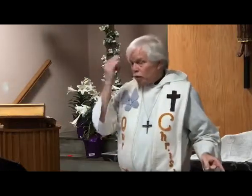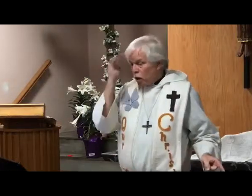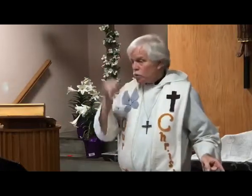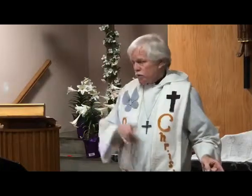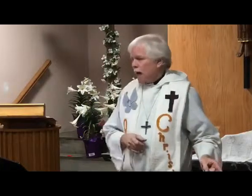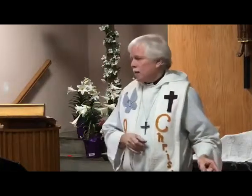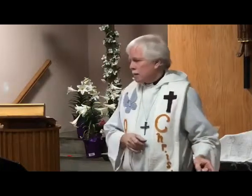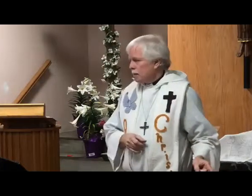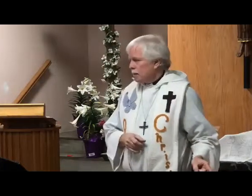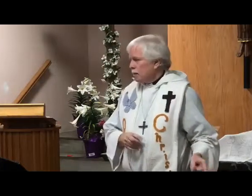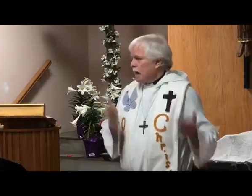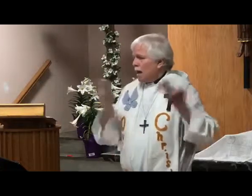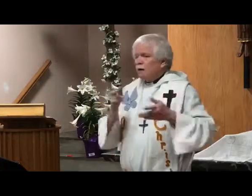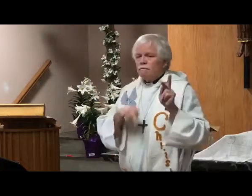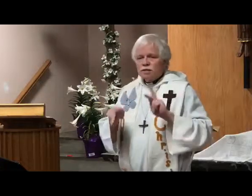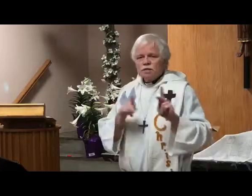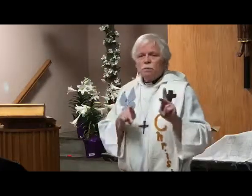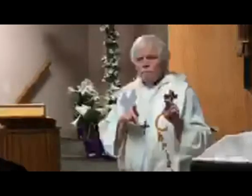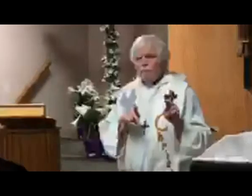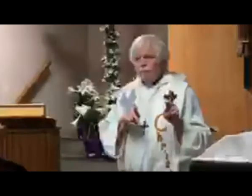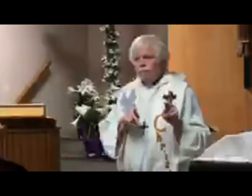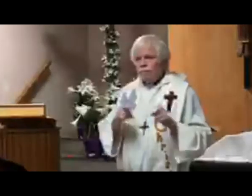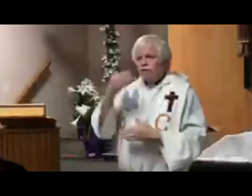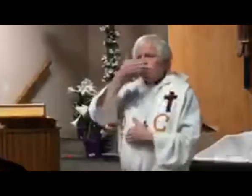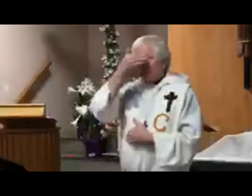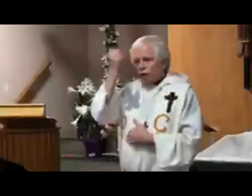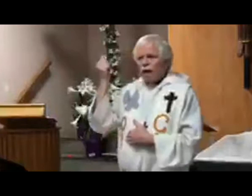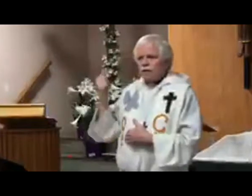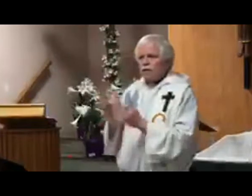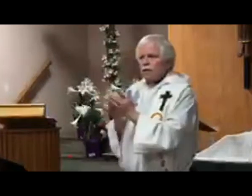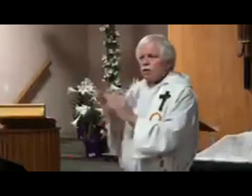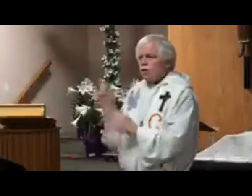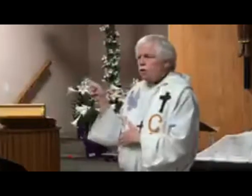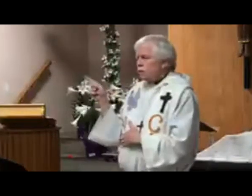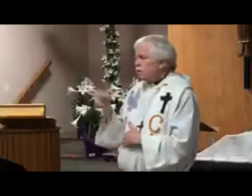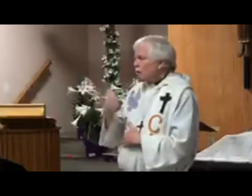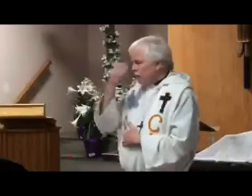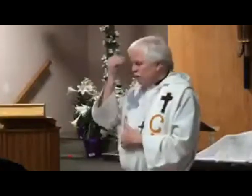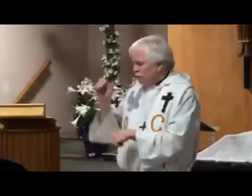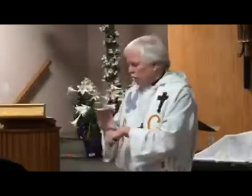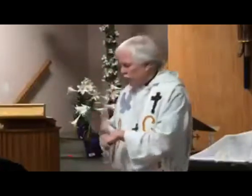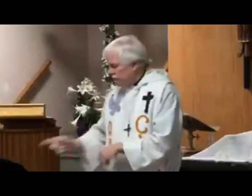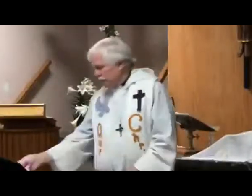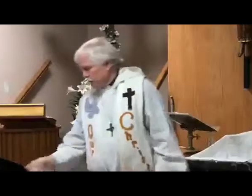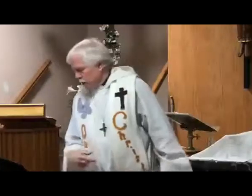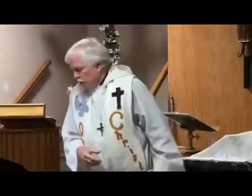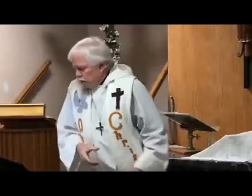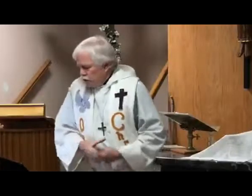devil knows that and convinces people to forget Jesus and to